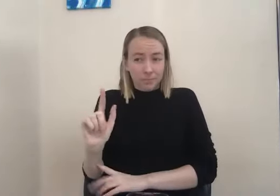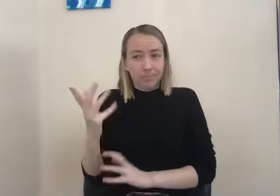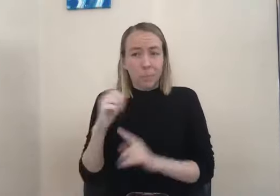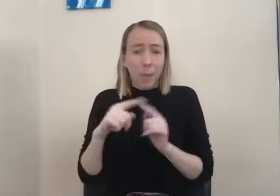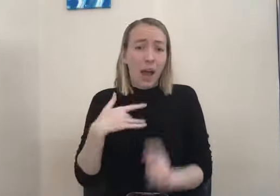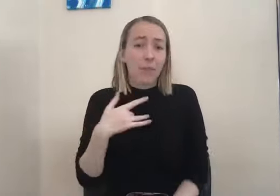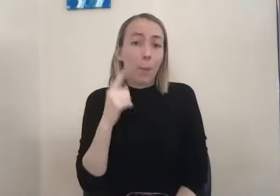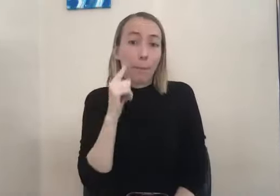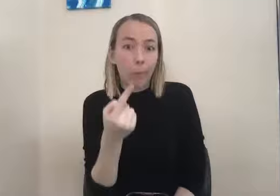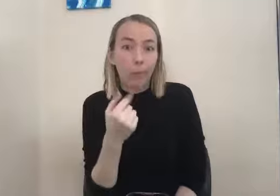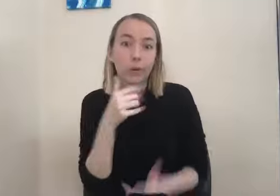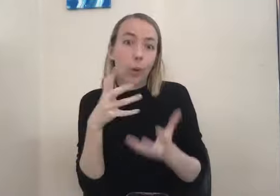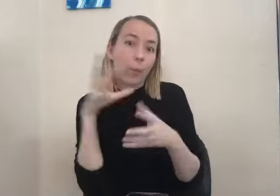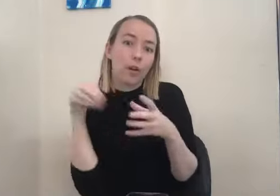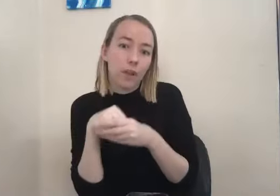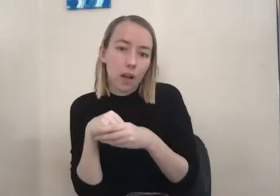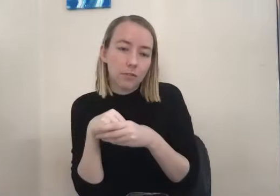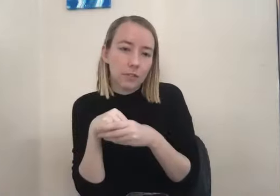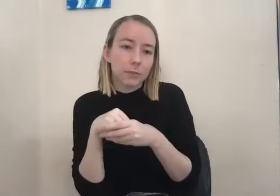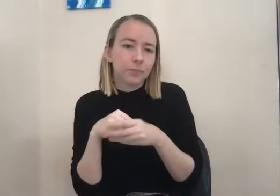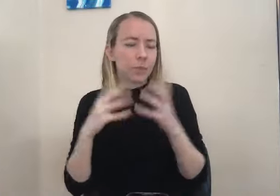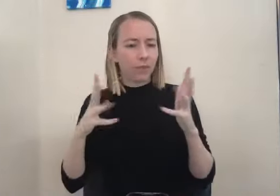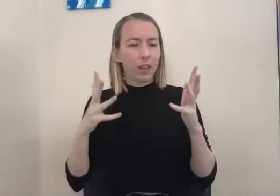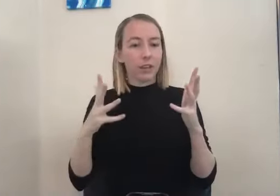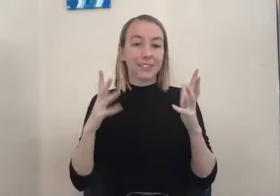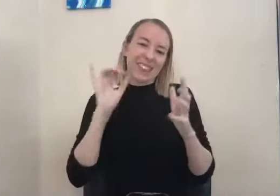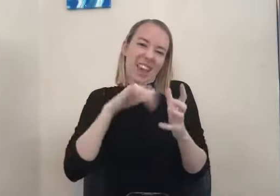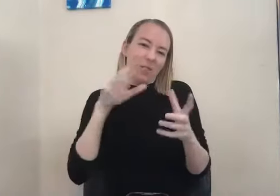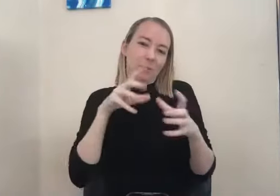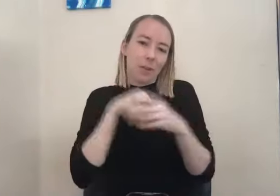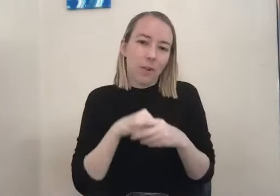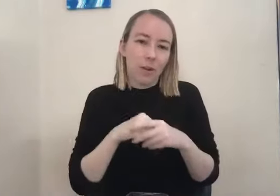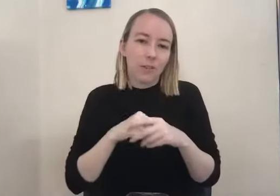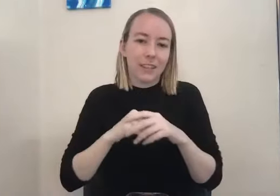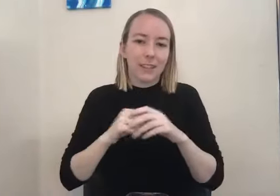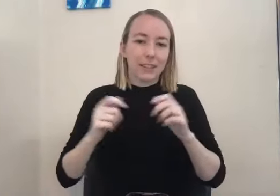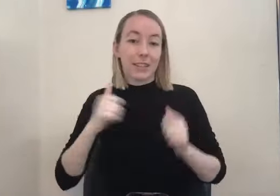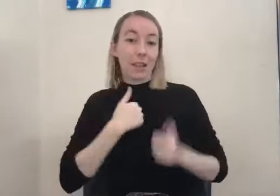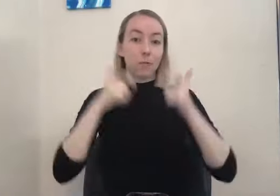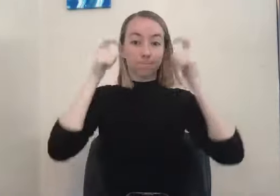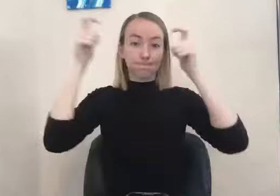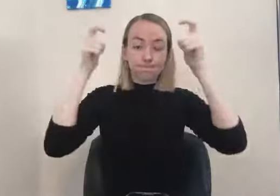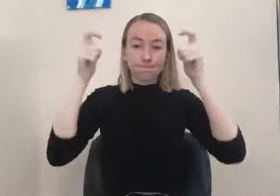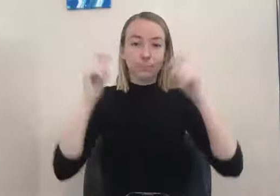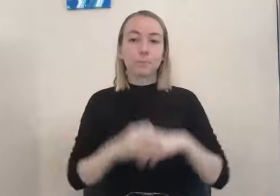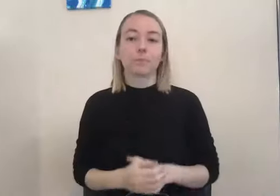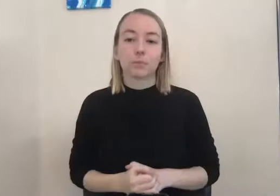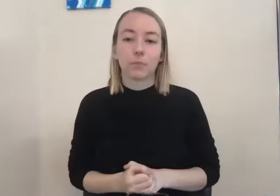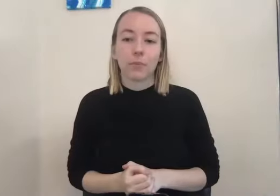mankind. Gave me a chance to really, really have a look at myself and see, because you see, I wanted to go deeper. I